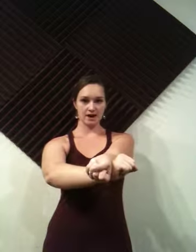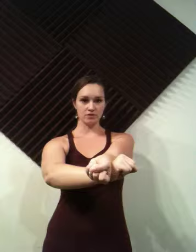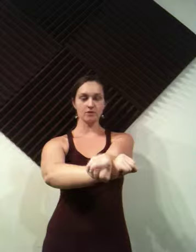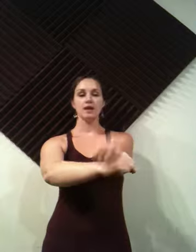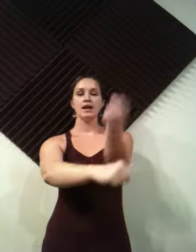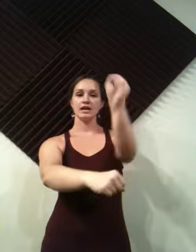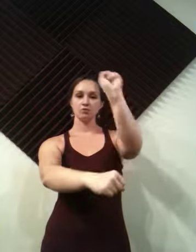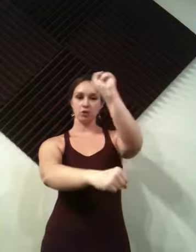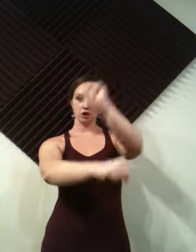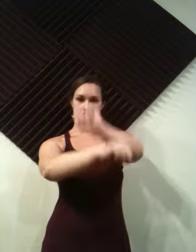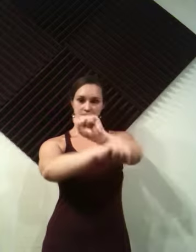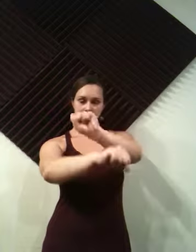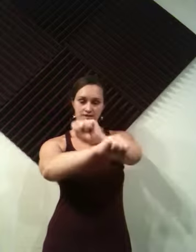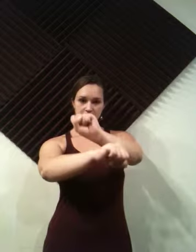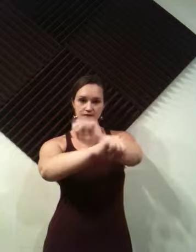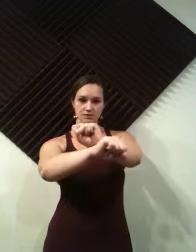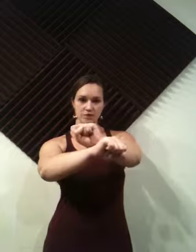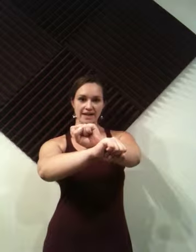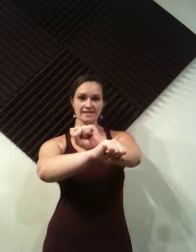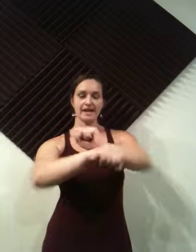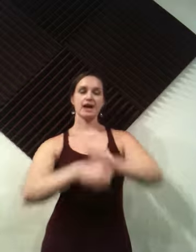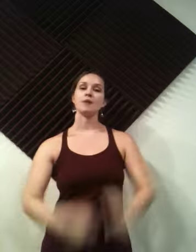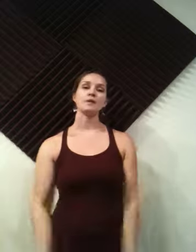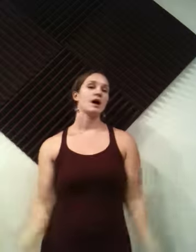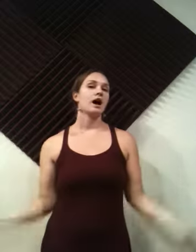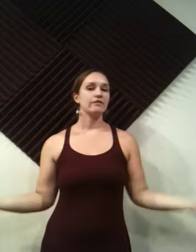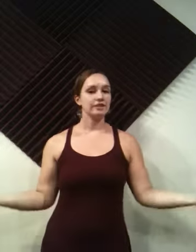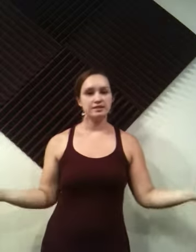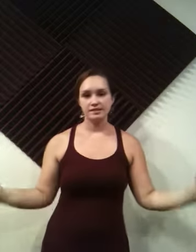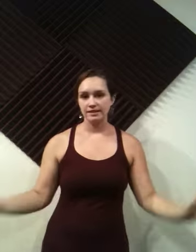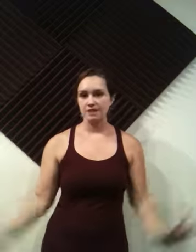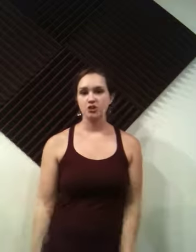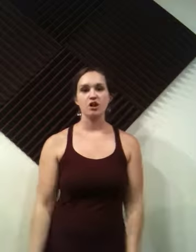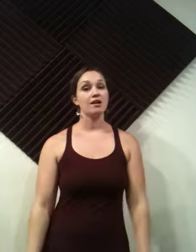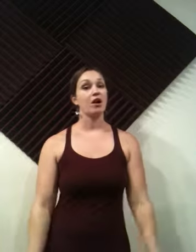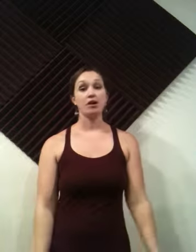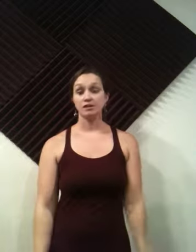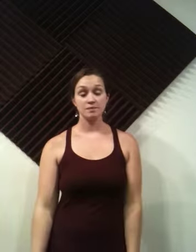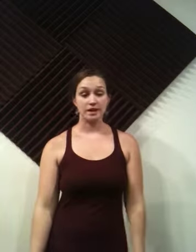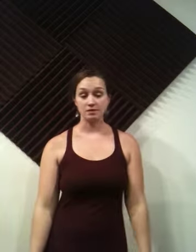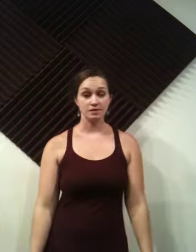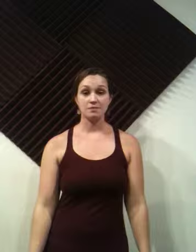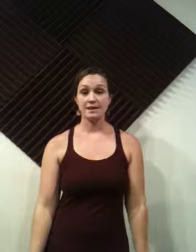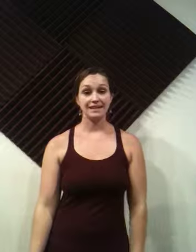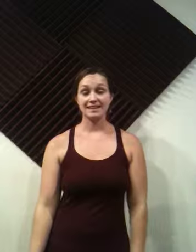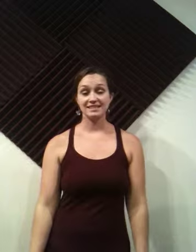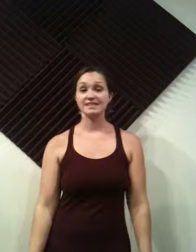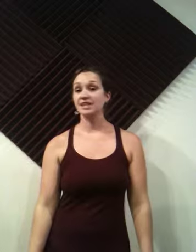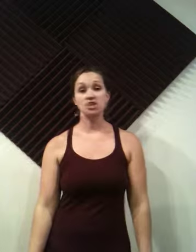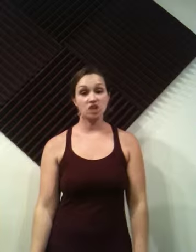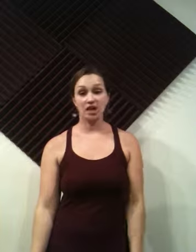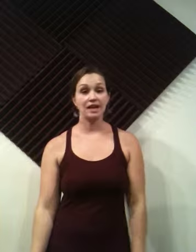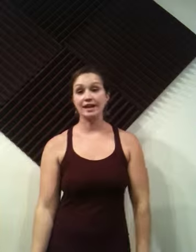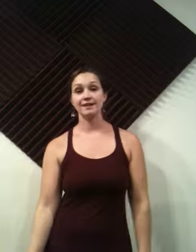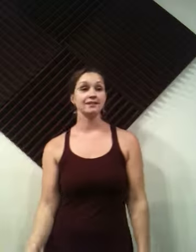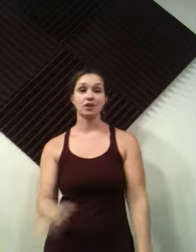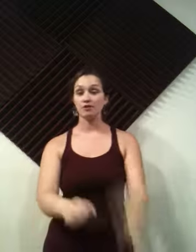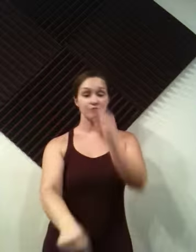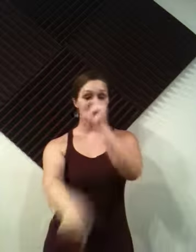down, and work is right side up. Obviously, they're not all going to be able to make that distinction, and you know, if they're